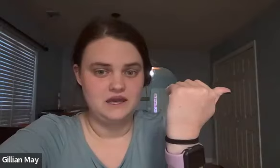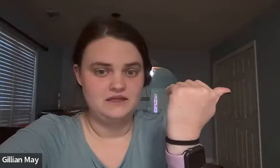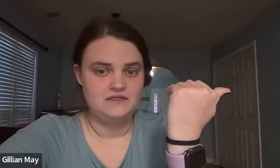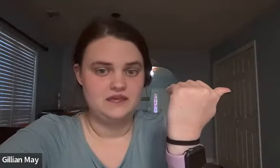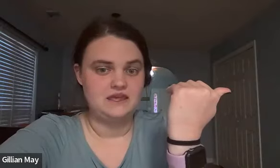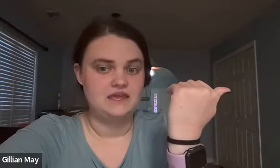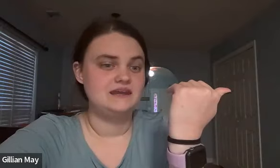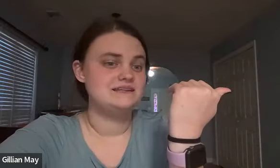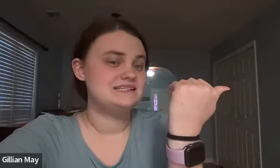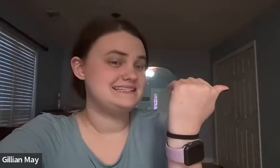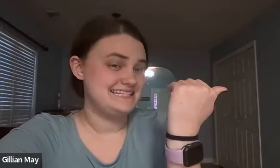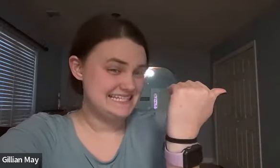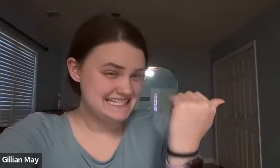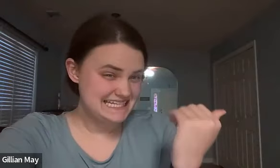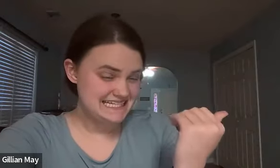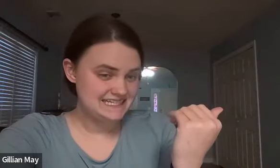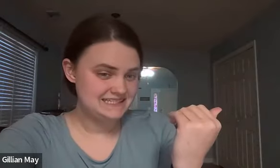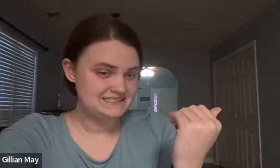Okay, then 16.